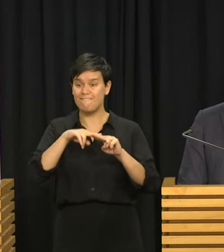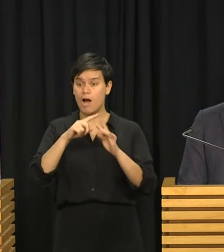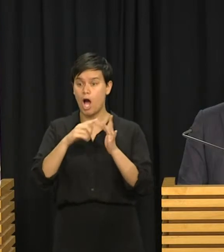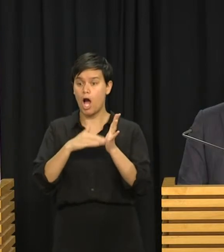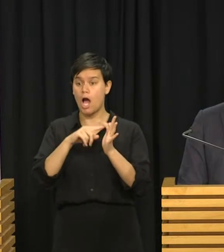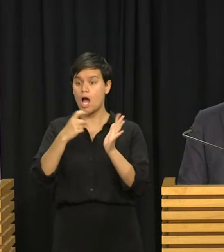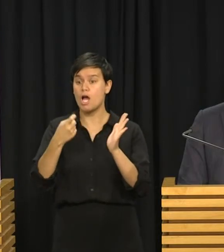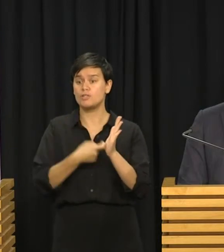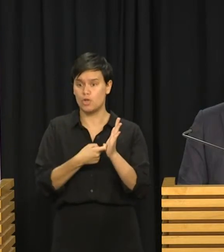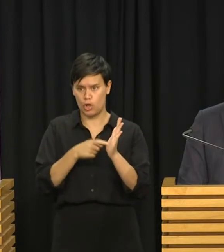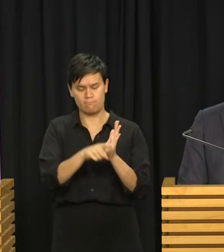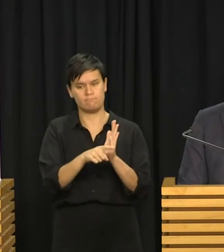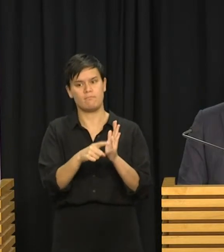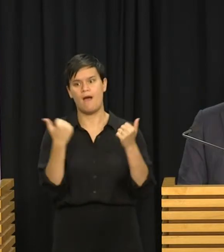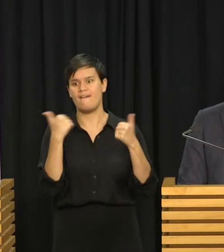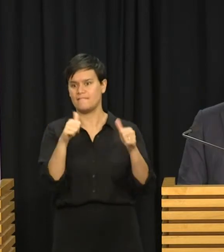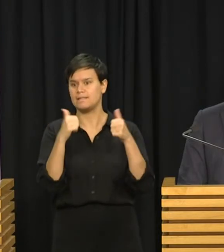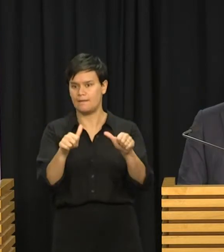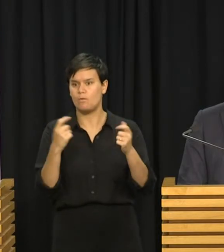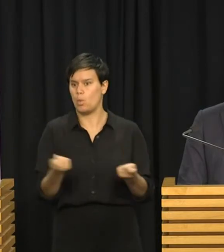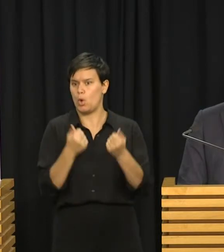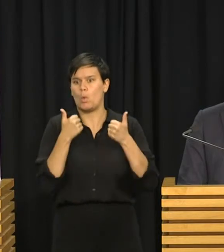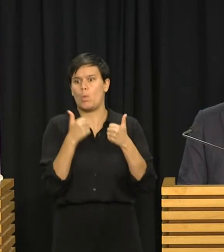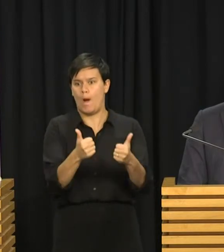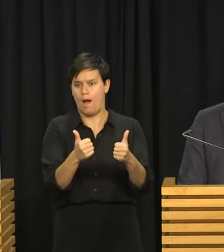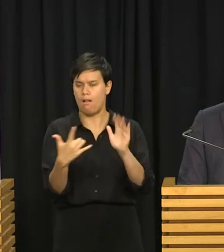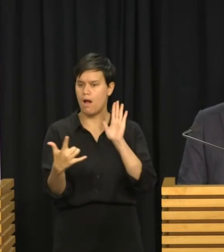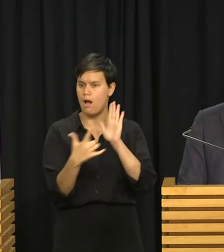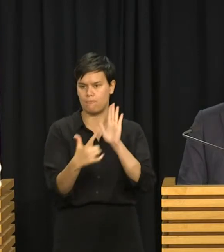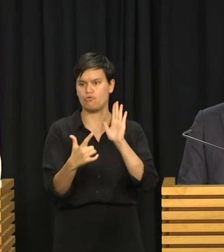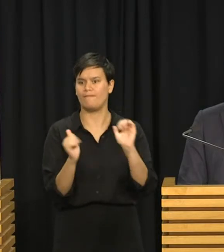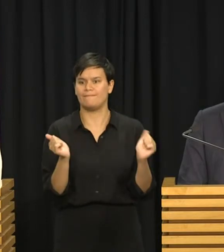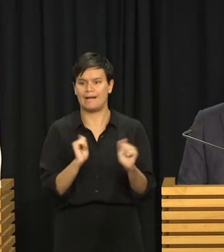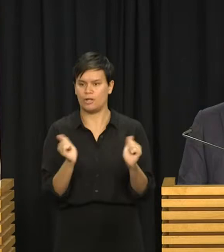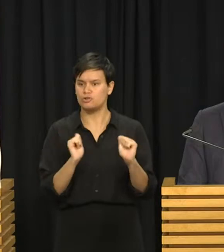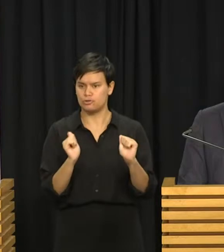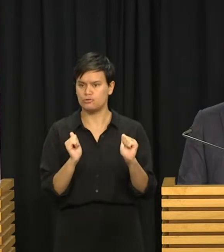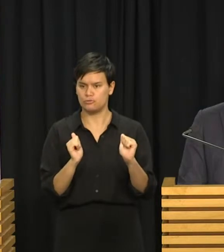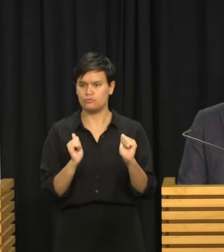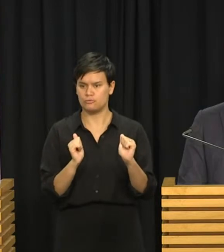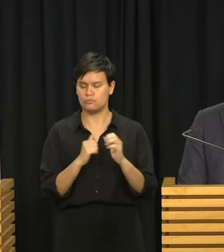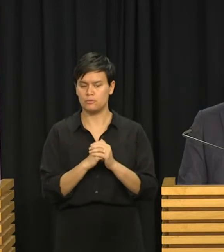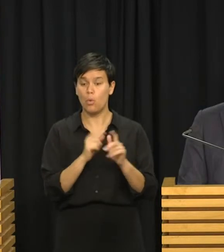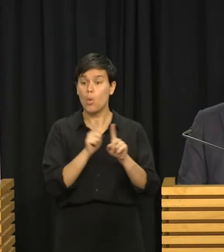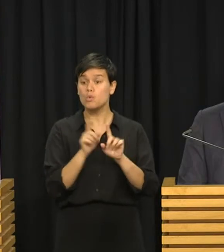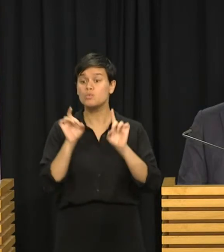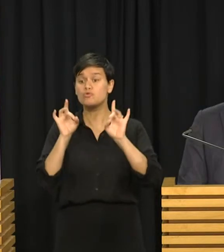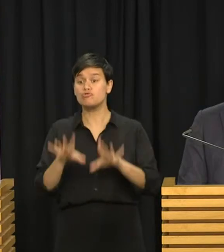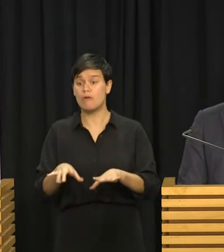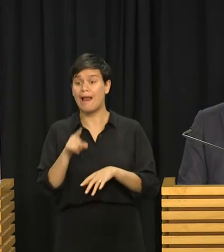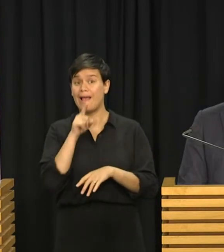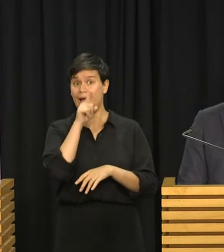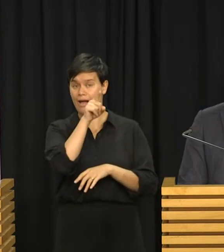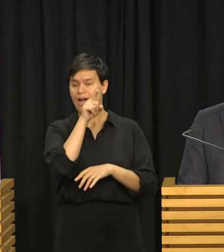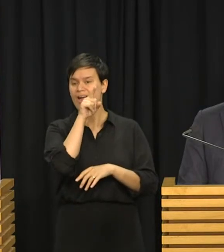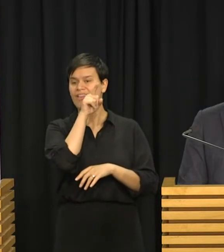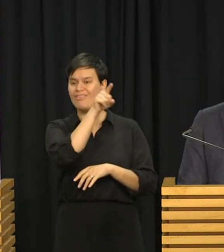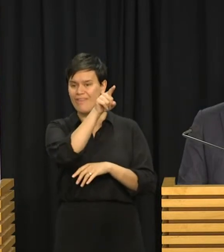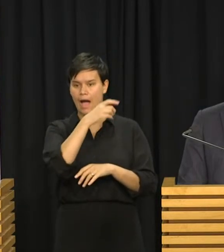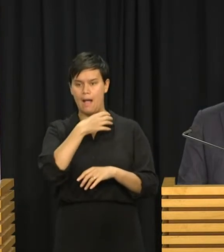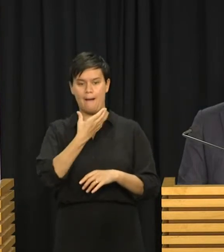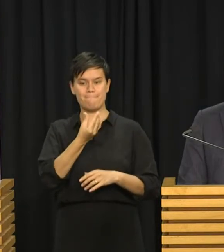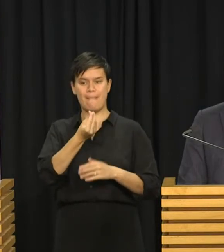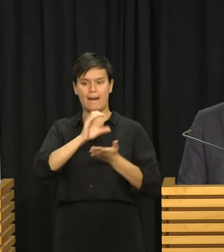the likes of MedSafe. In case for us, that's been Pfizer. Australia have also invested heavily in production capacity